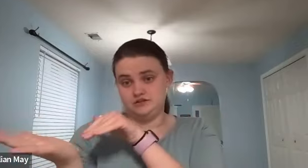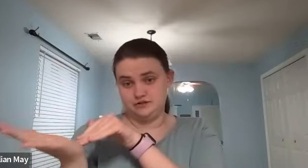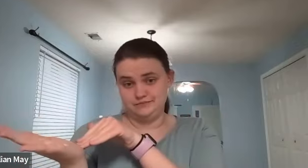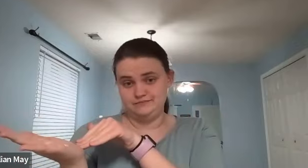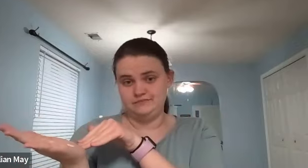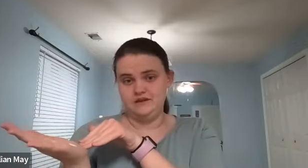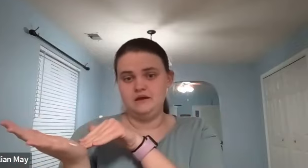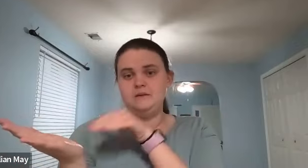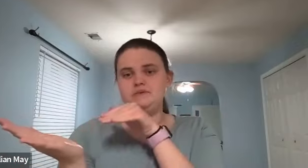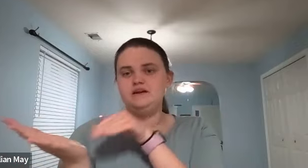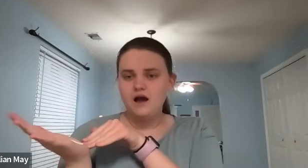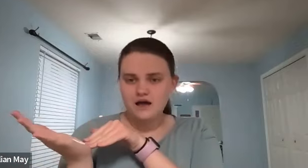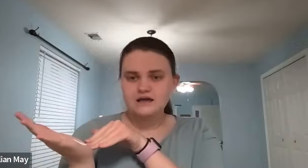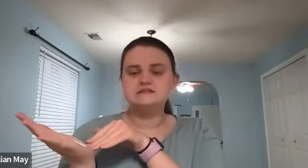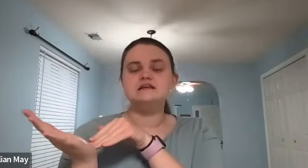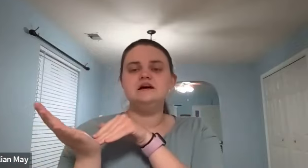doctor. Because,